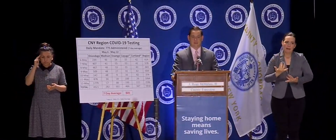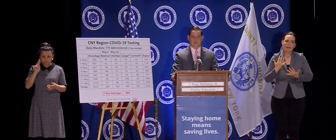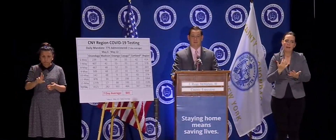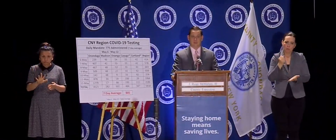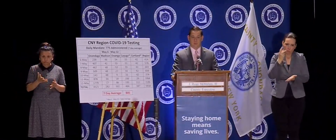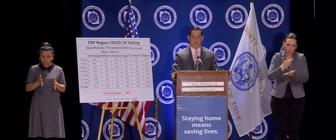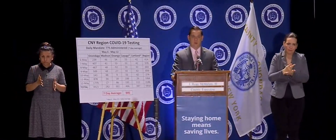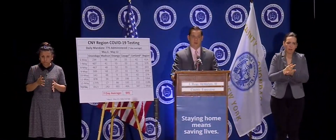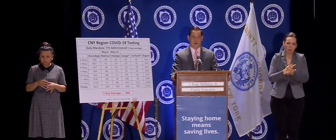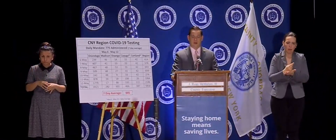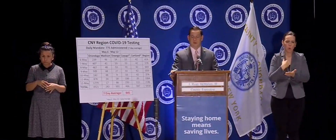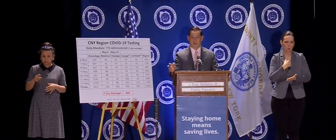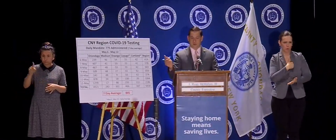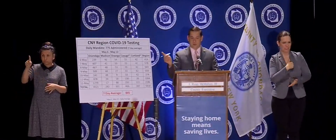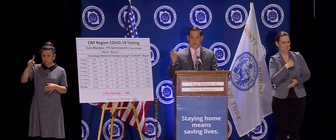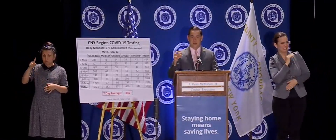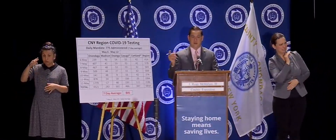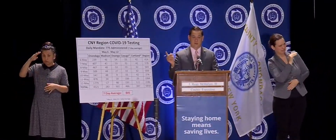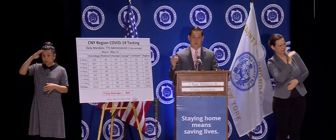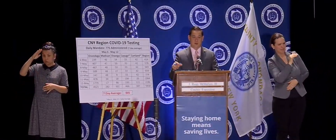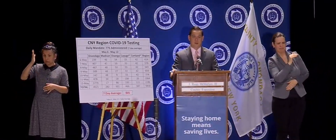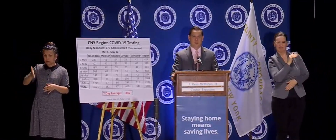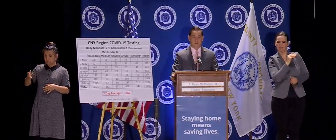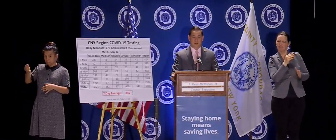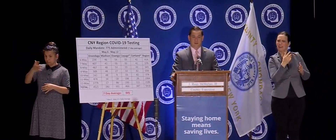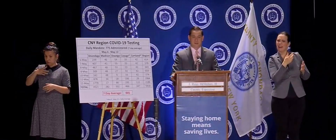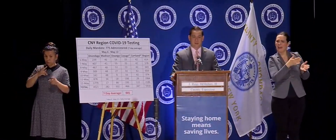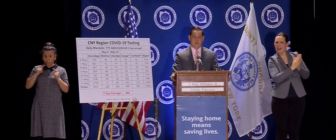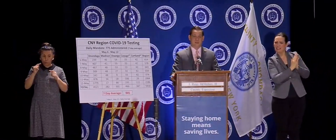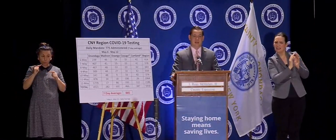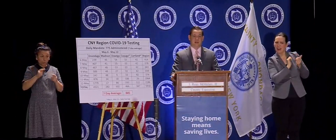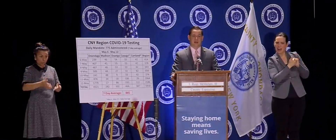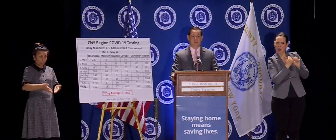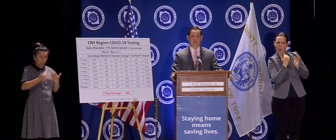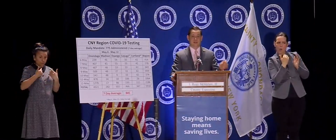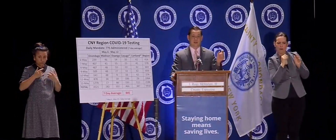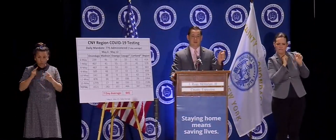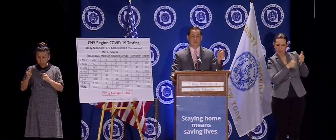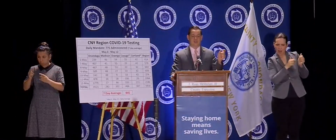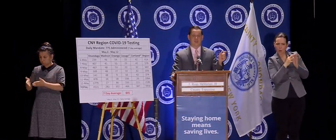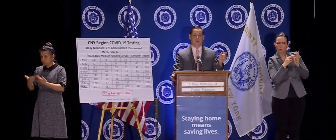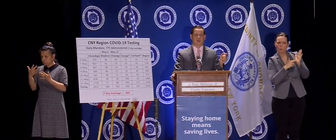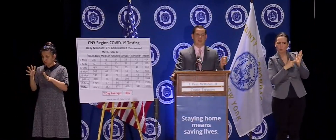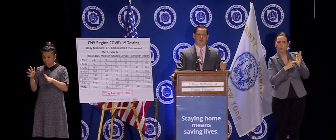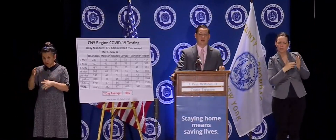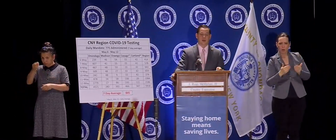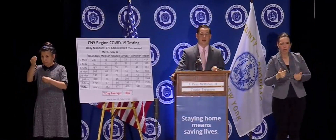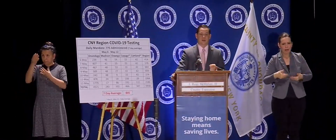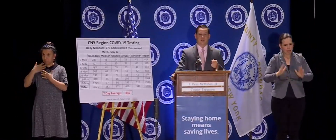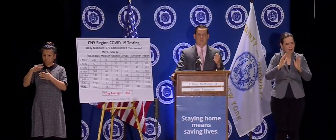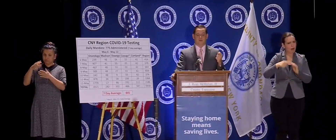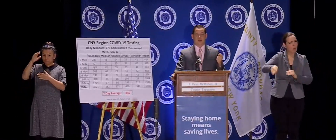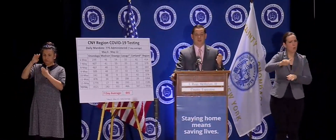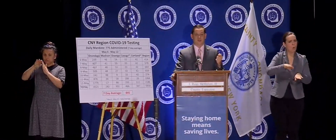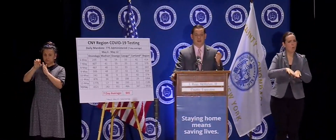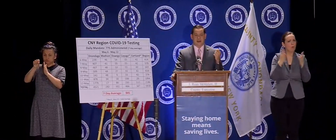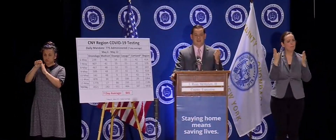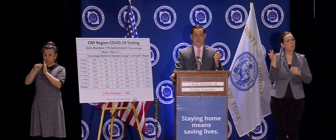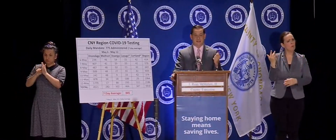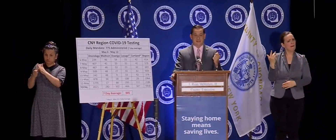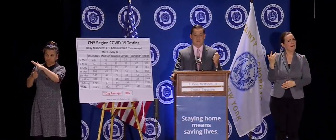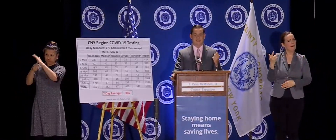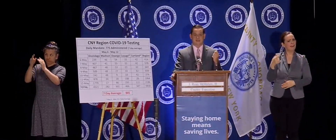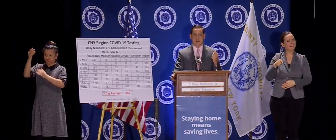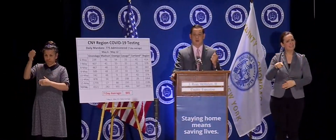guidance. We need our other surgery centers that are sitting on the sidelines because the definition's unclear, and these are professions that